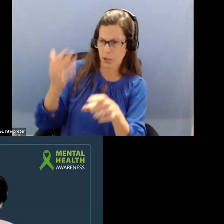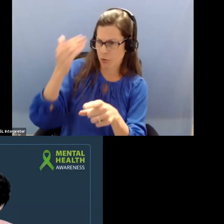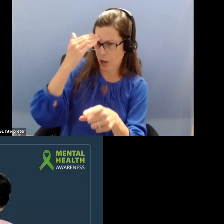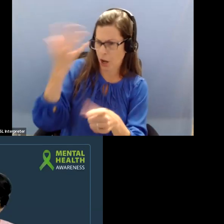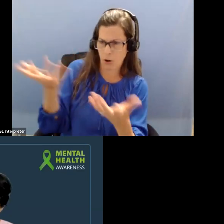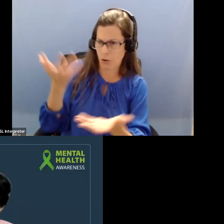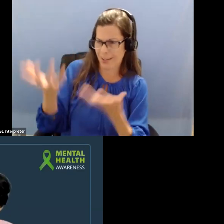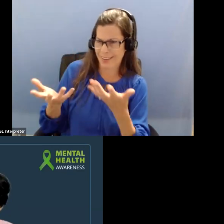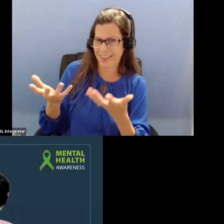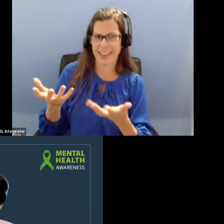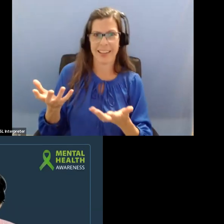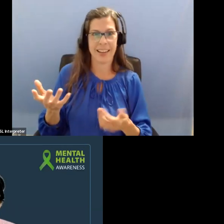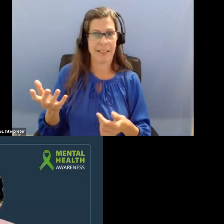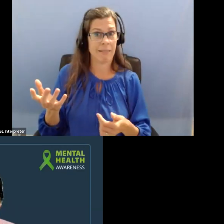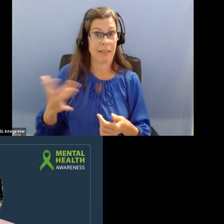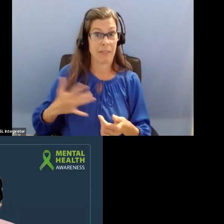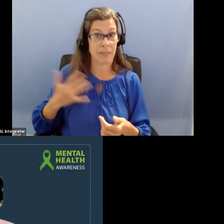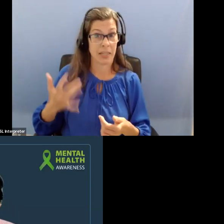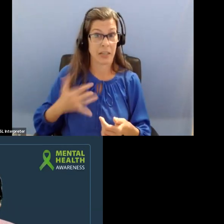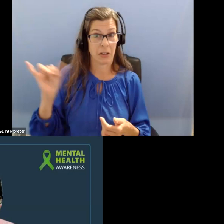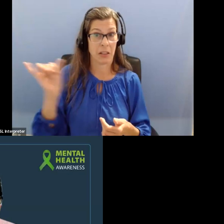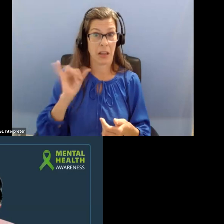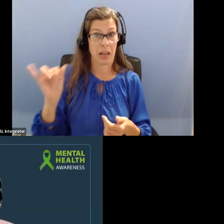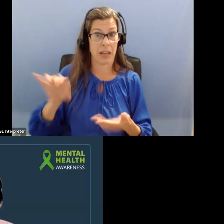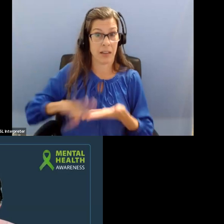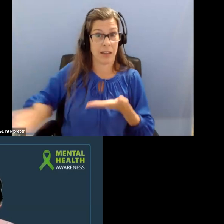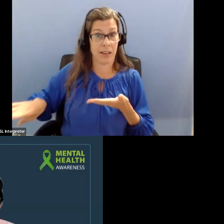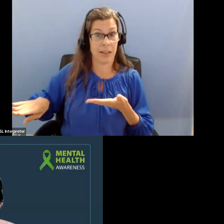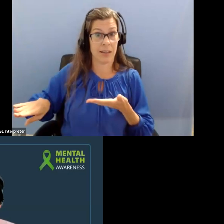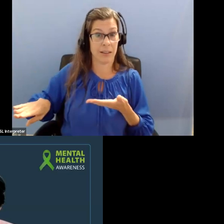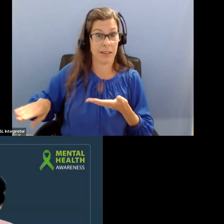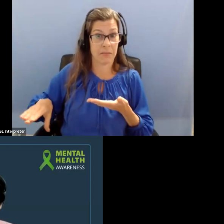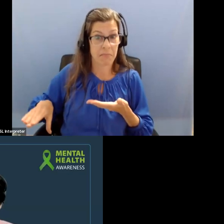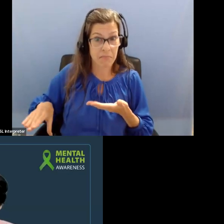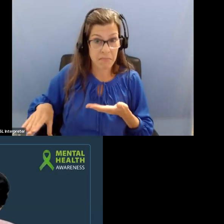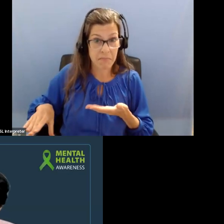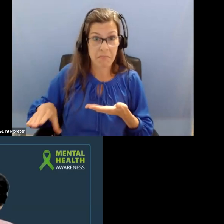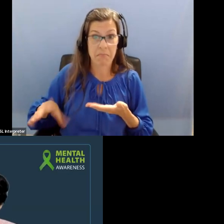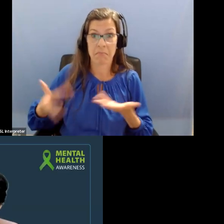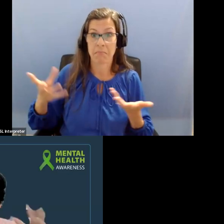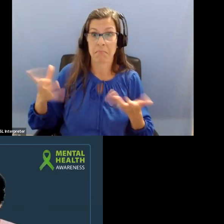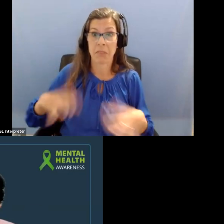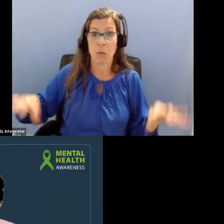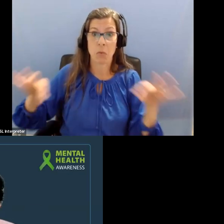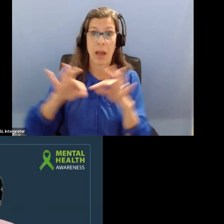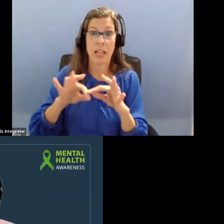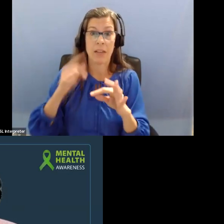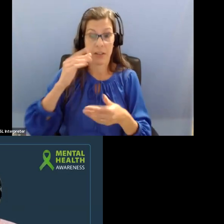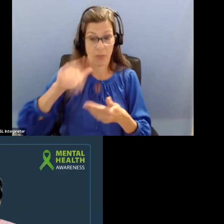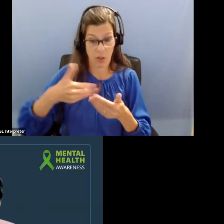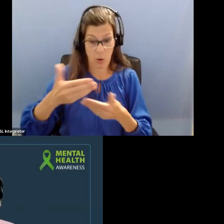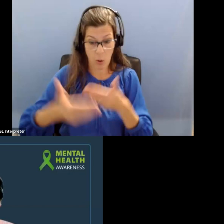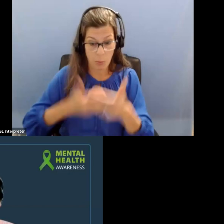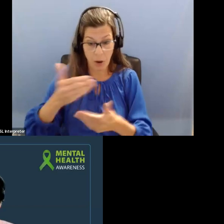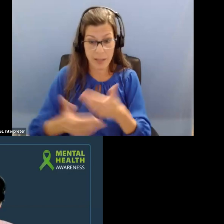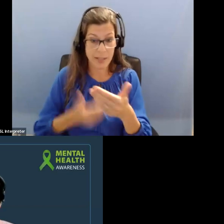like, are we being included? Do we know, are we being informed of what's relevant to this whole process? So